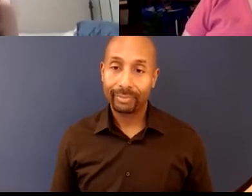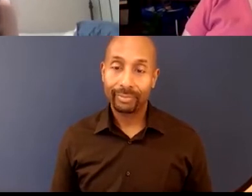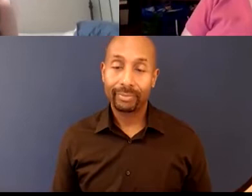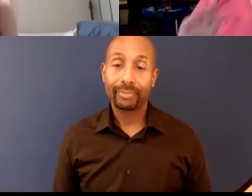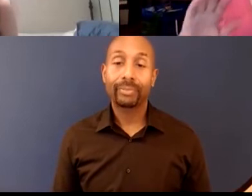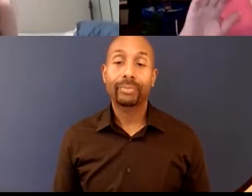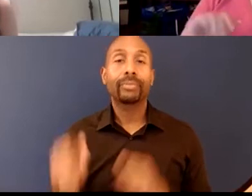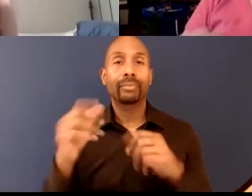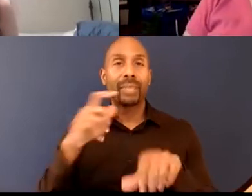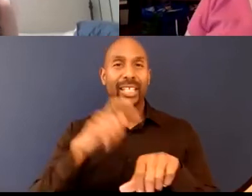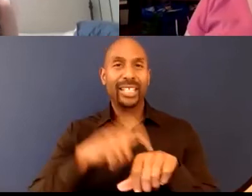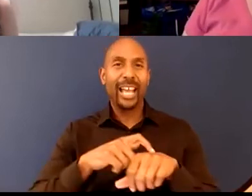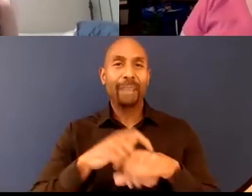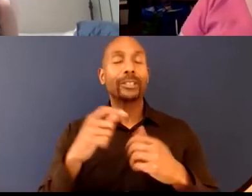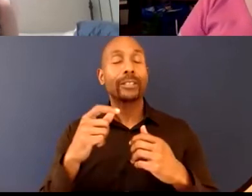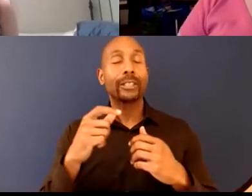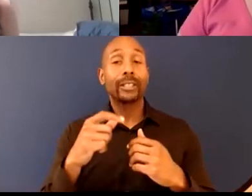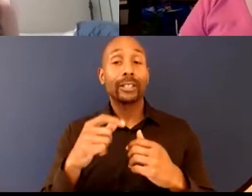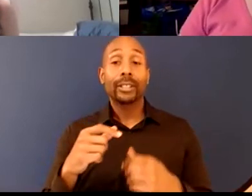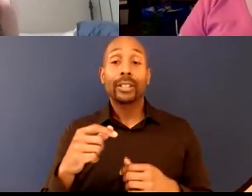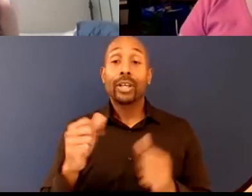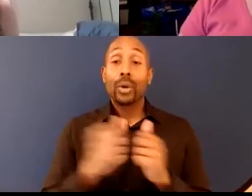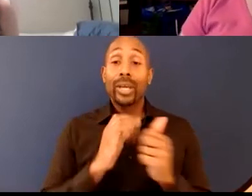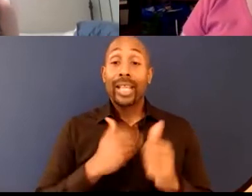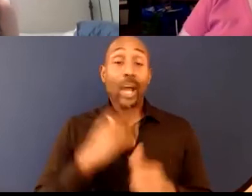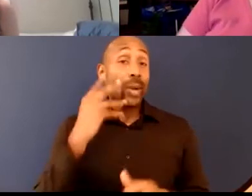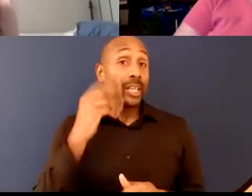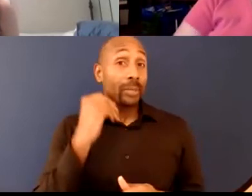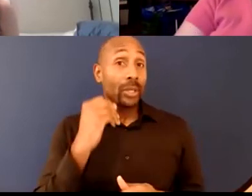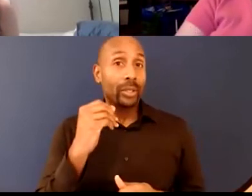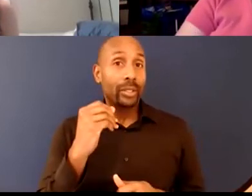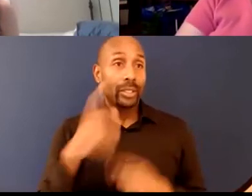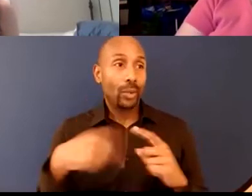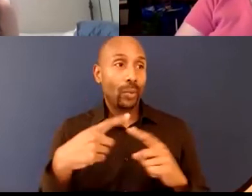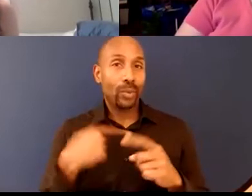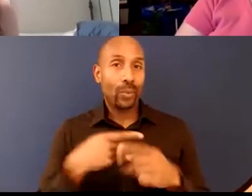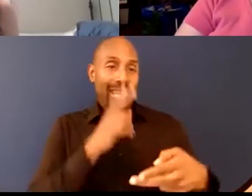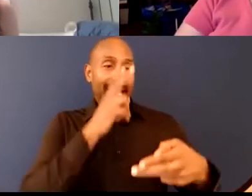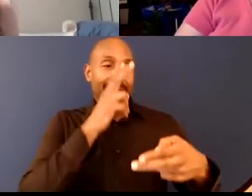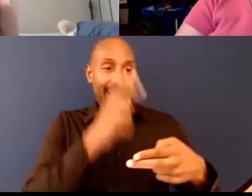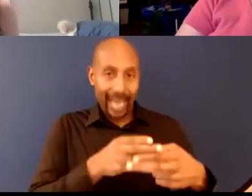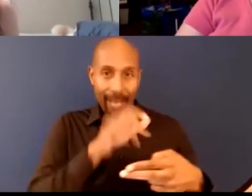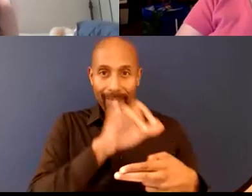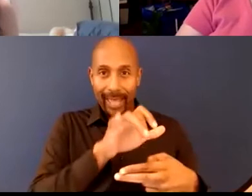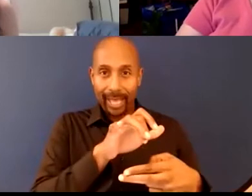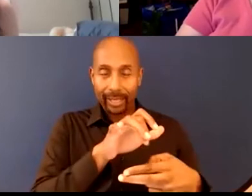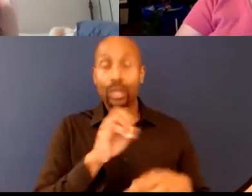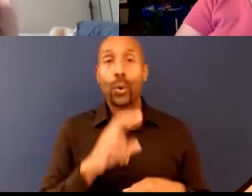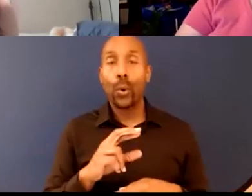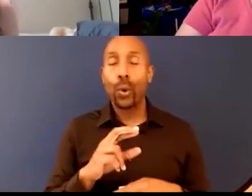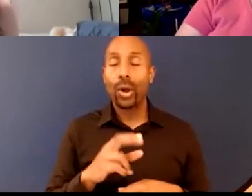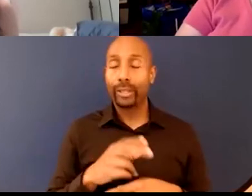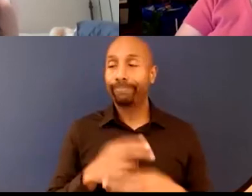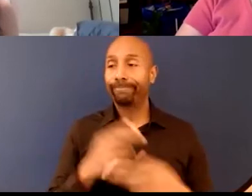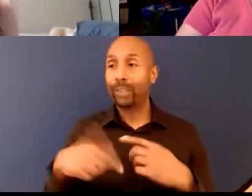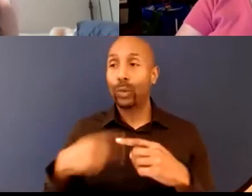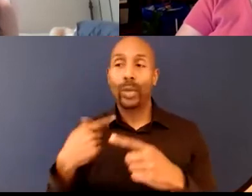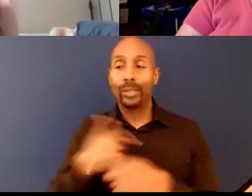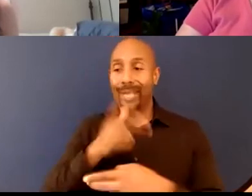Often naming our experiences and naming our capacities allow